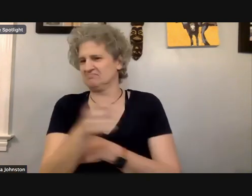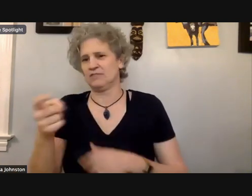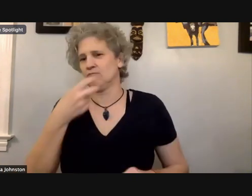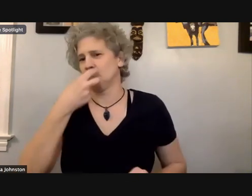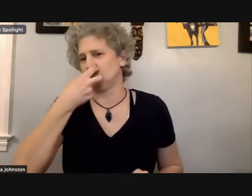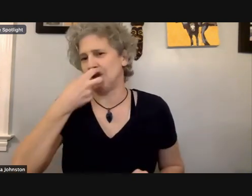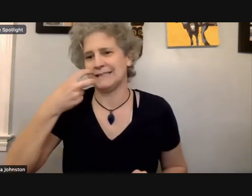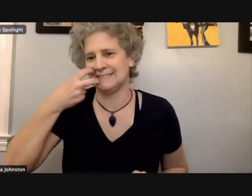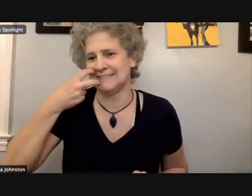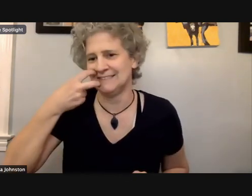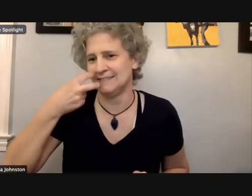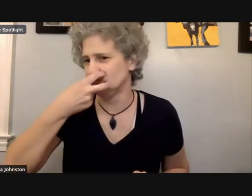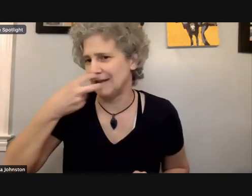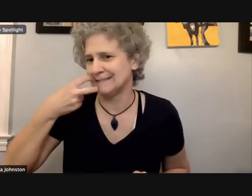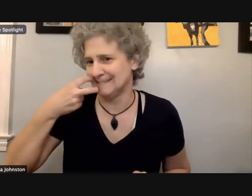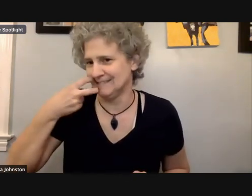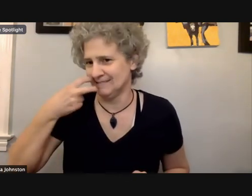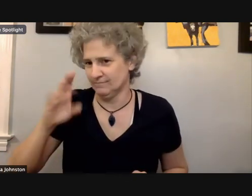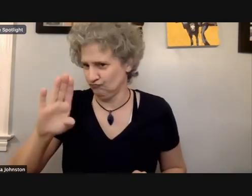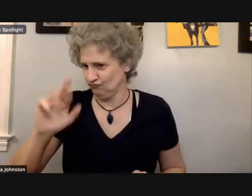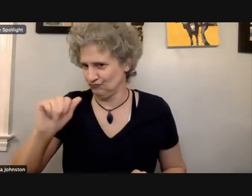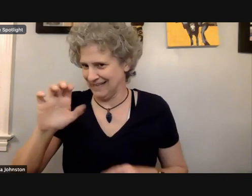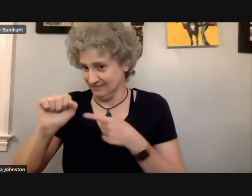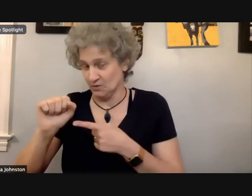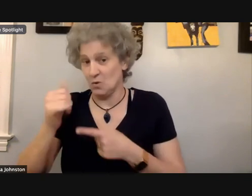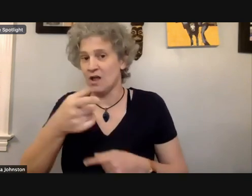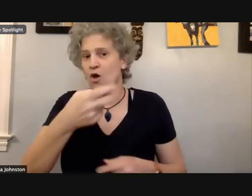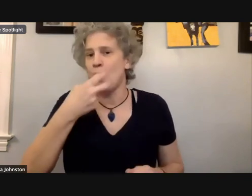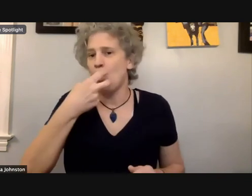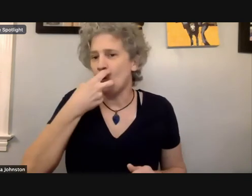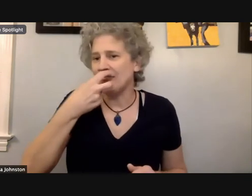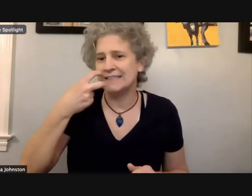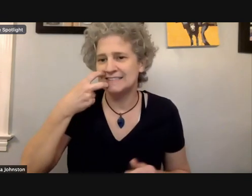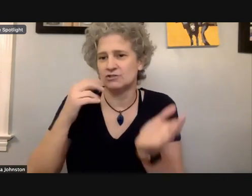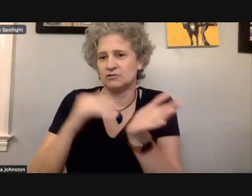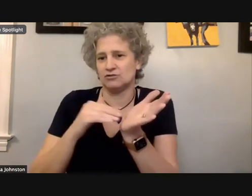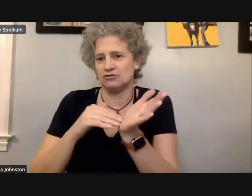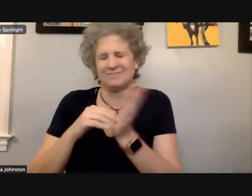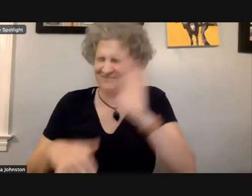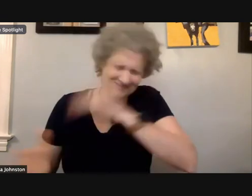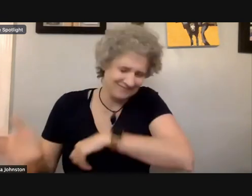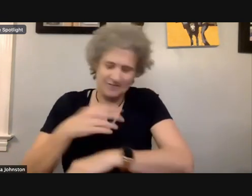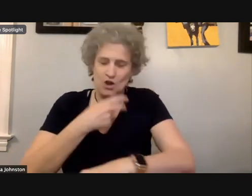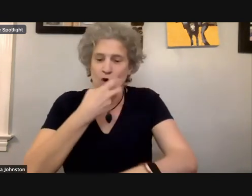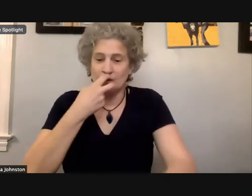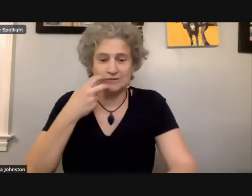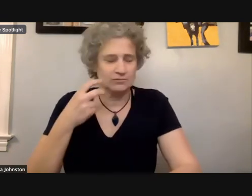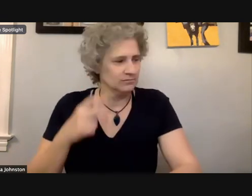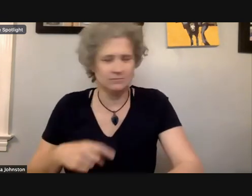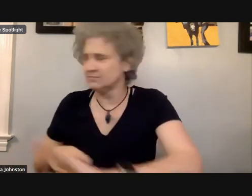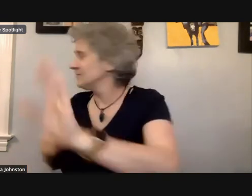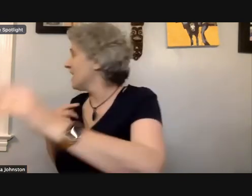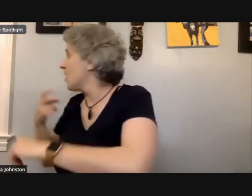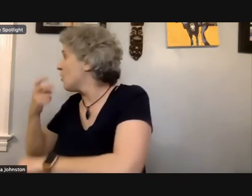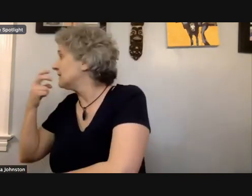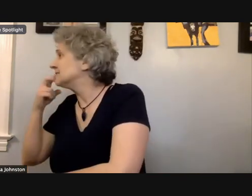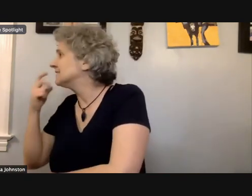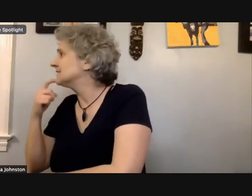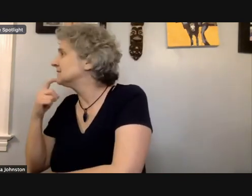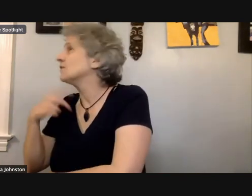back in the day. Now you see it like this, braces. And then you would